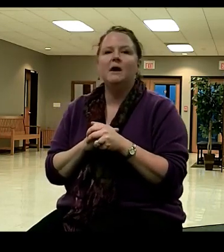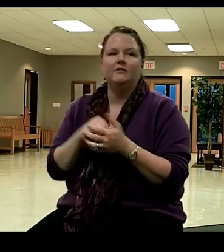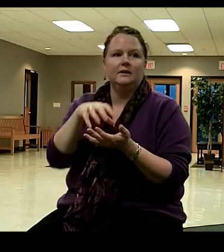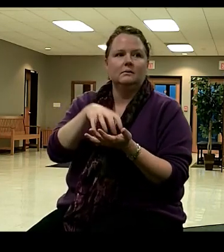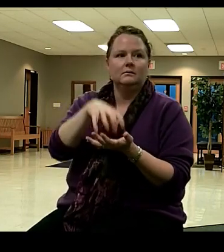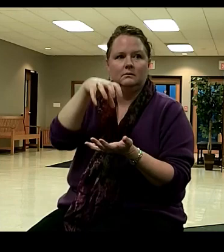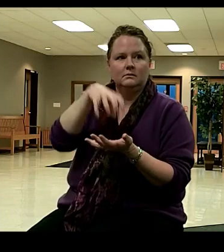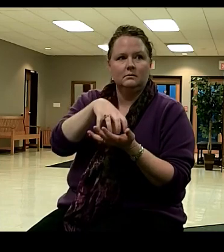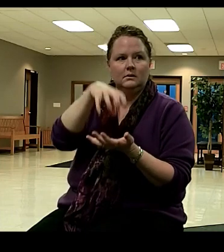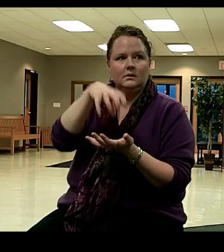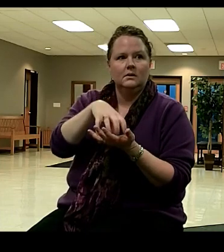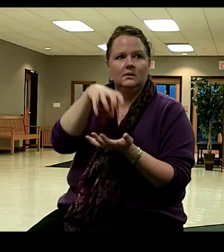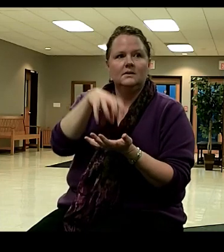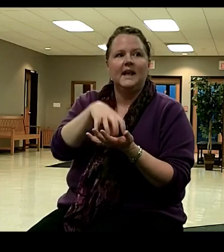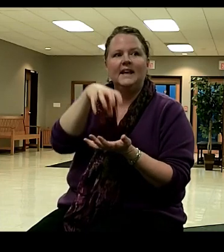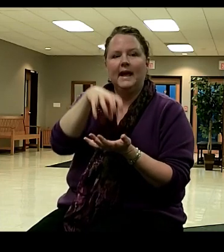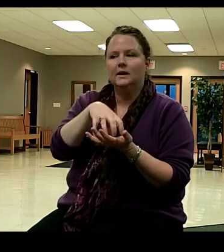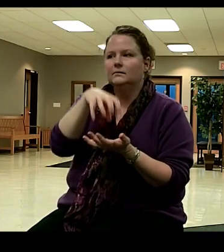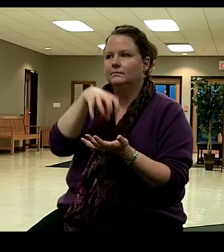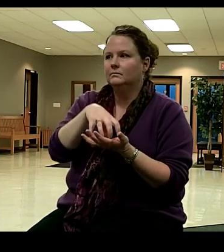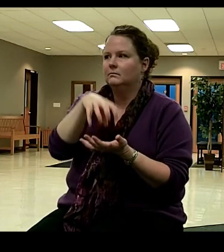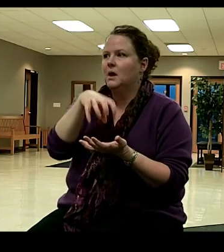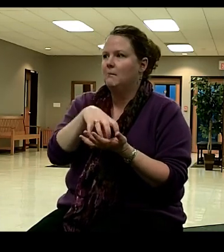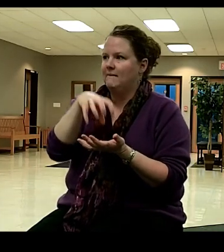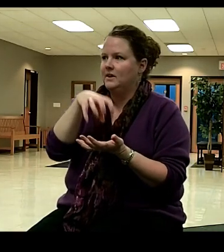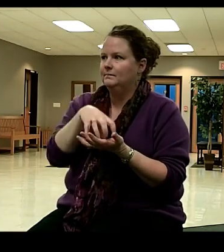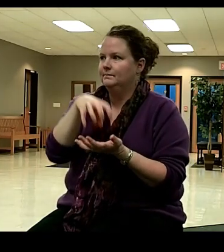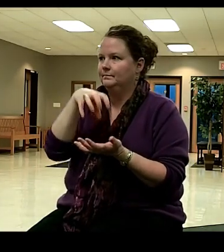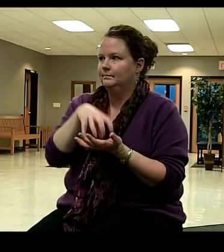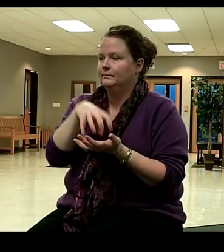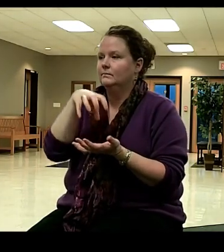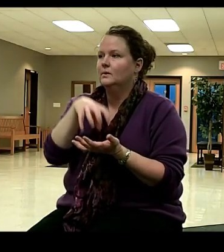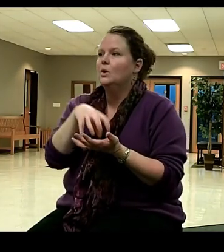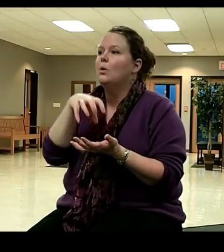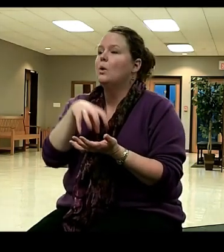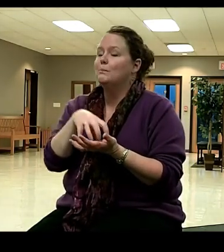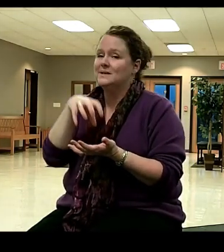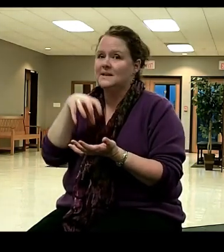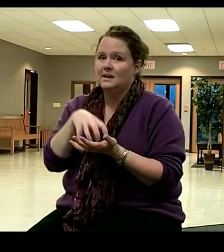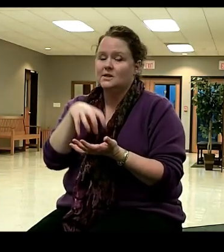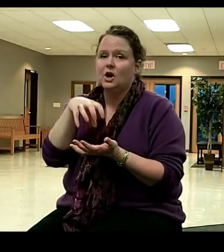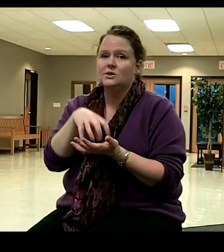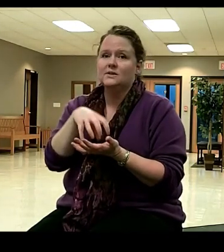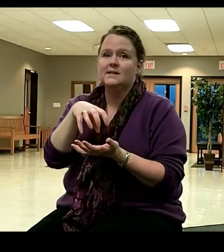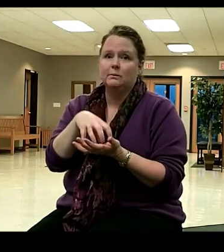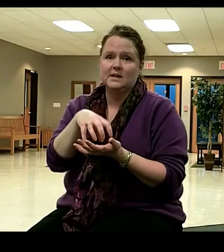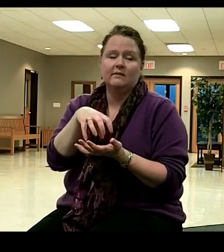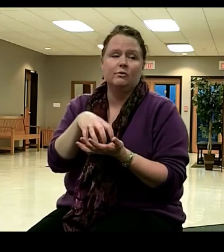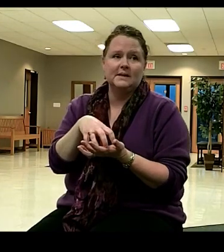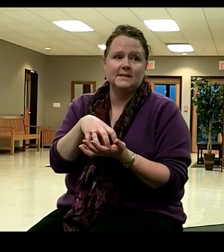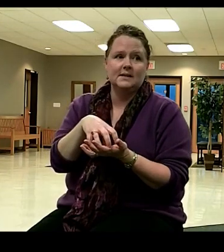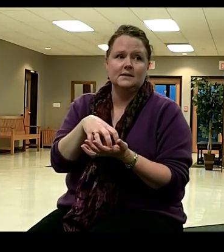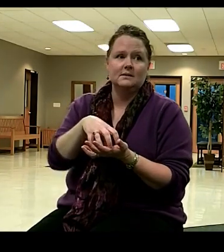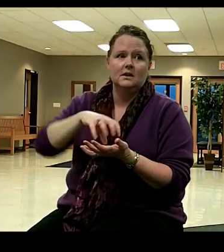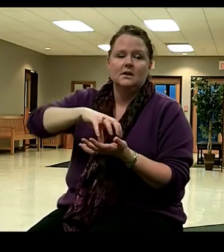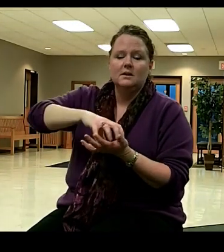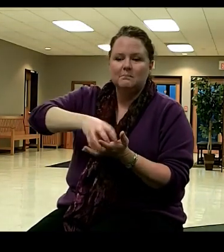muffin, like cake, a muffin, or a biscuit. It's also the same sign for biscuit.